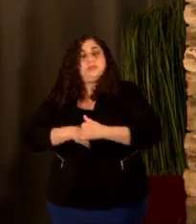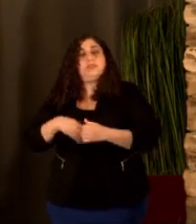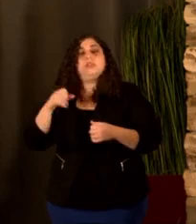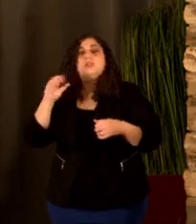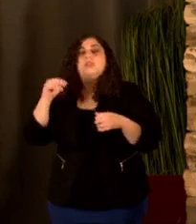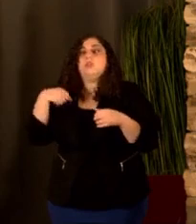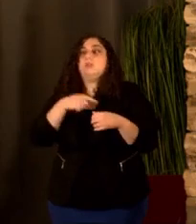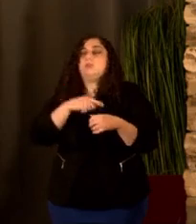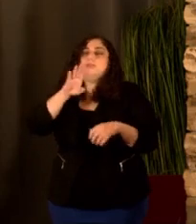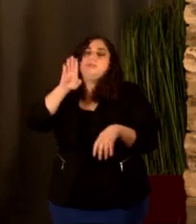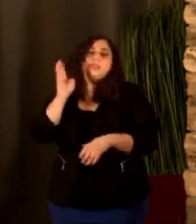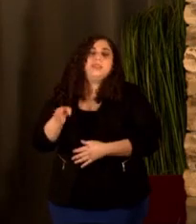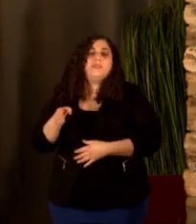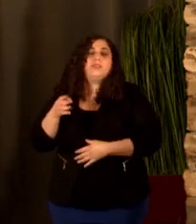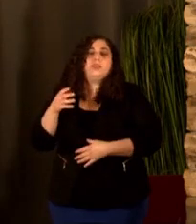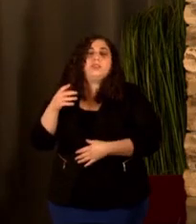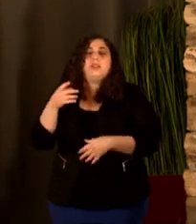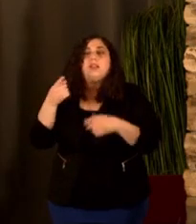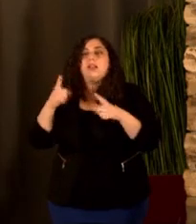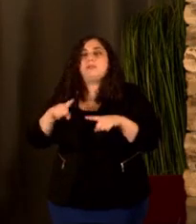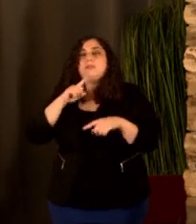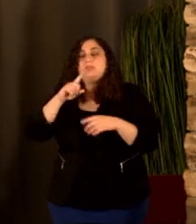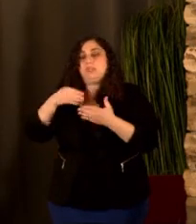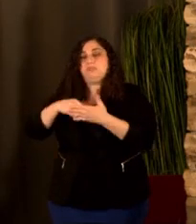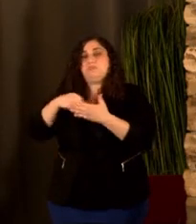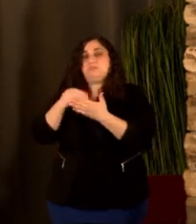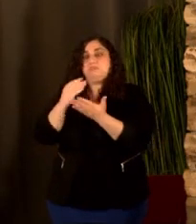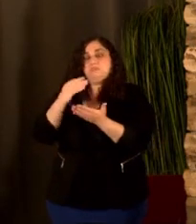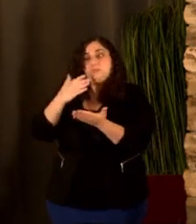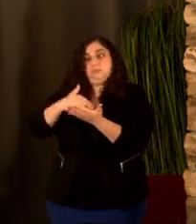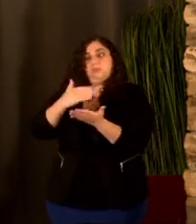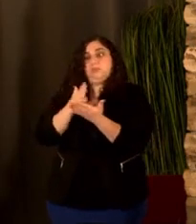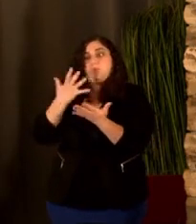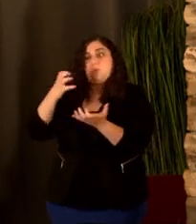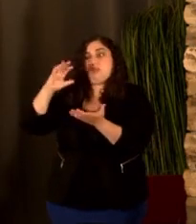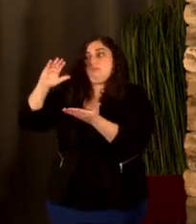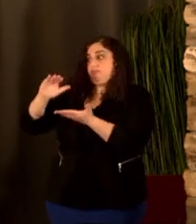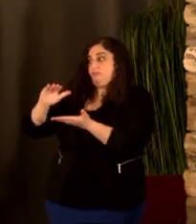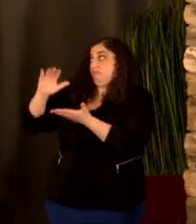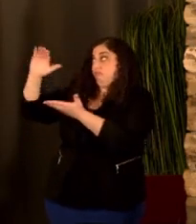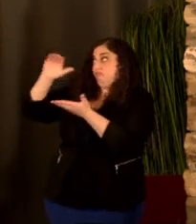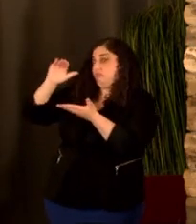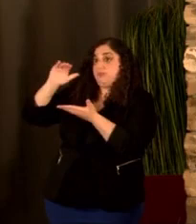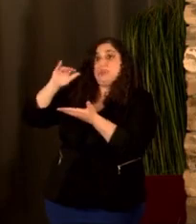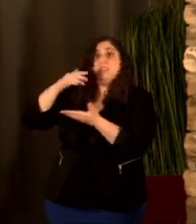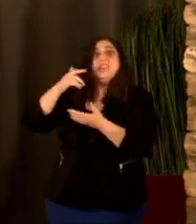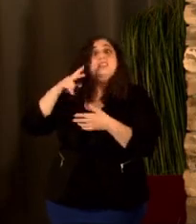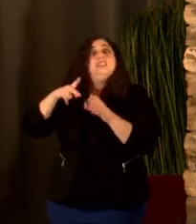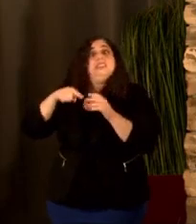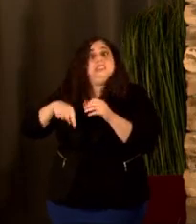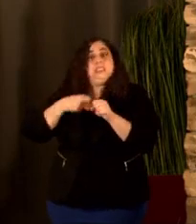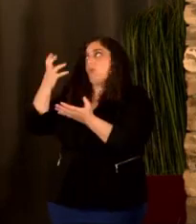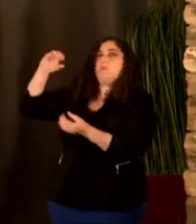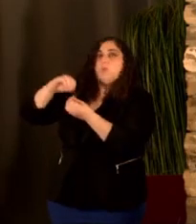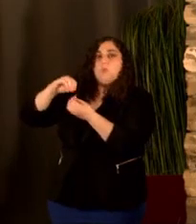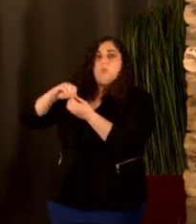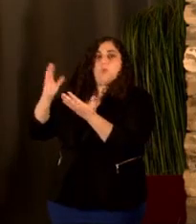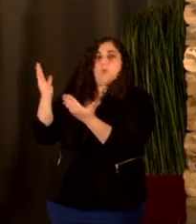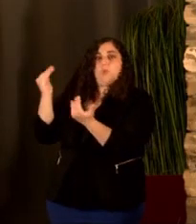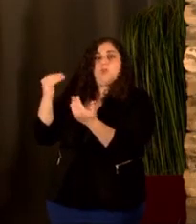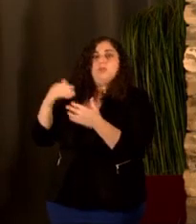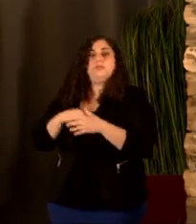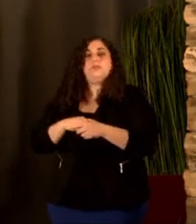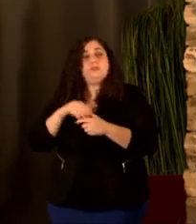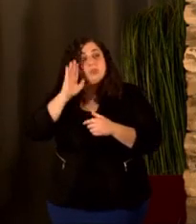Unprecedented, again, in American history, not just California history. This is not just doubling down on strategy. This